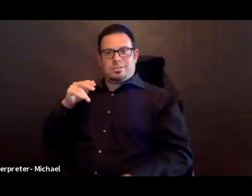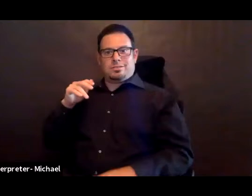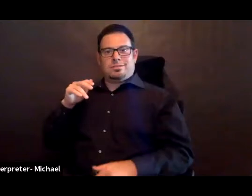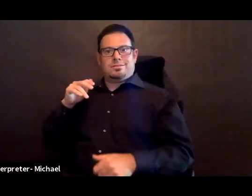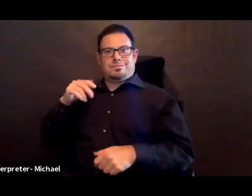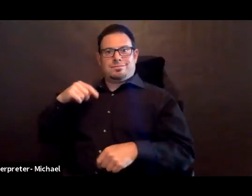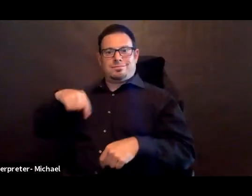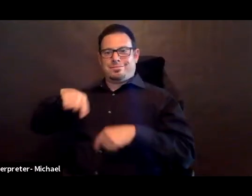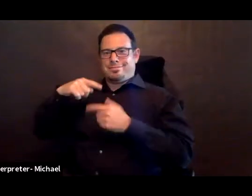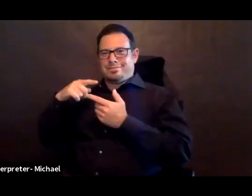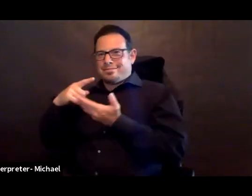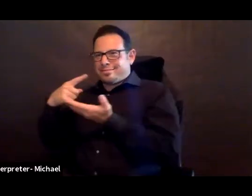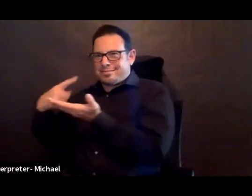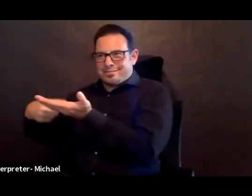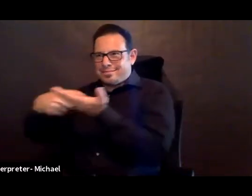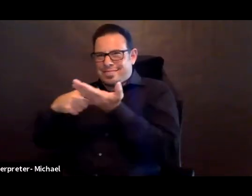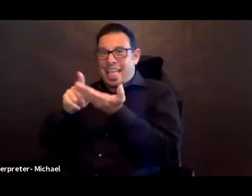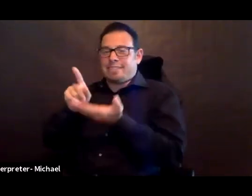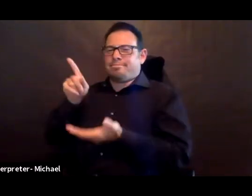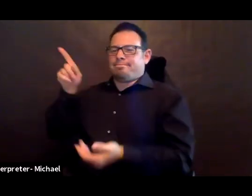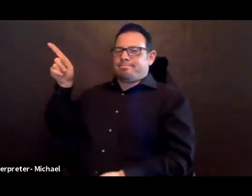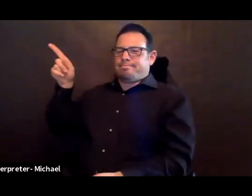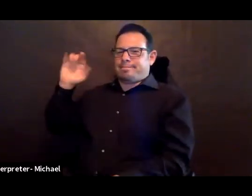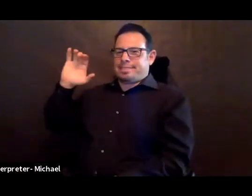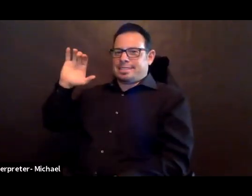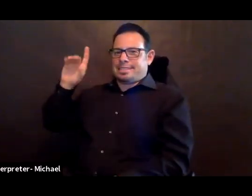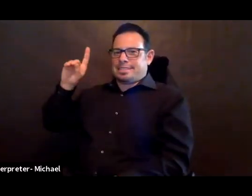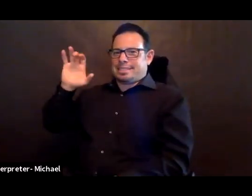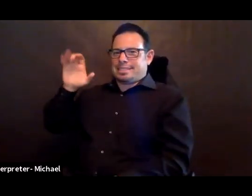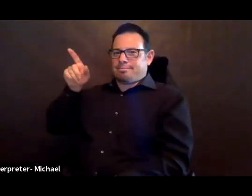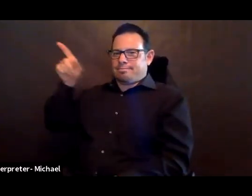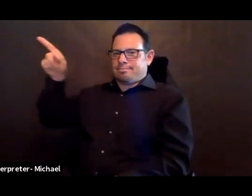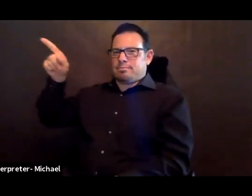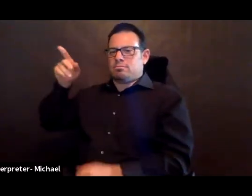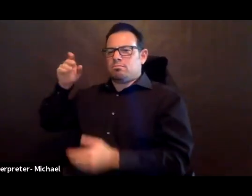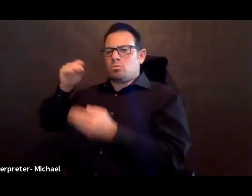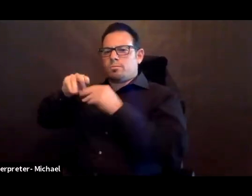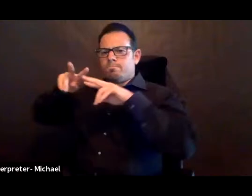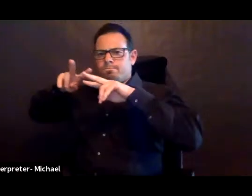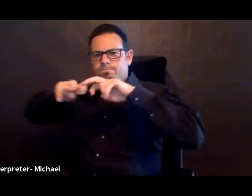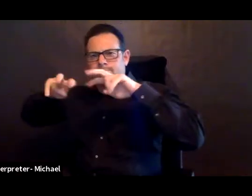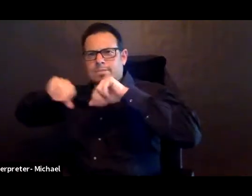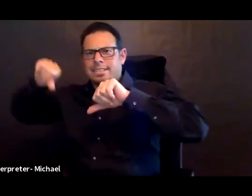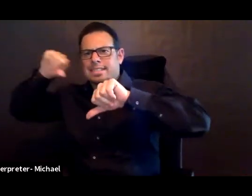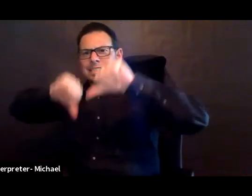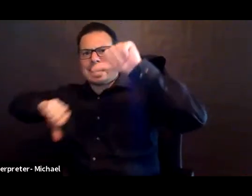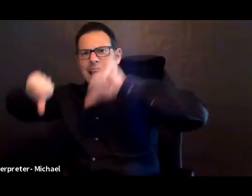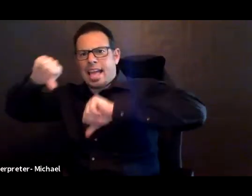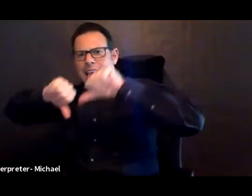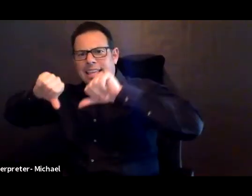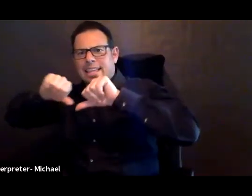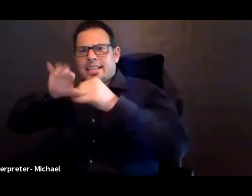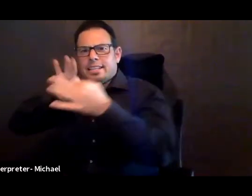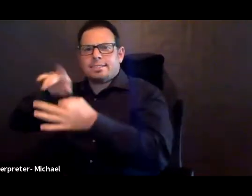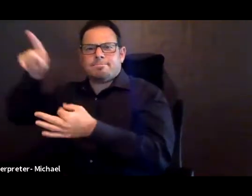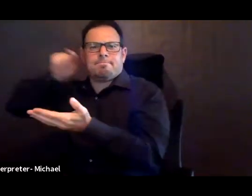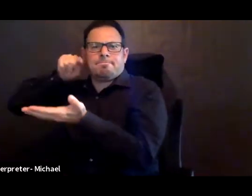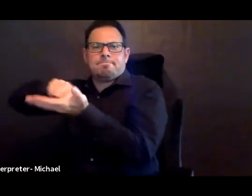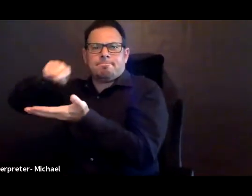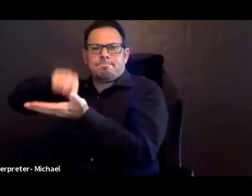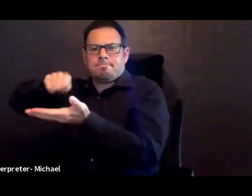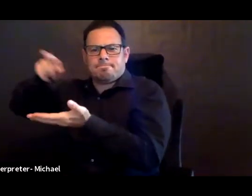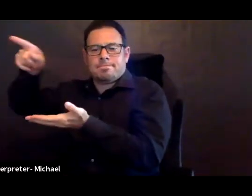recommendations that we think are, we really strongly encourage people to follow those recommendations,